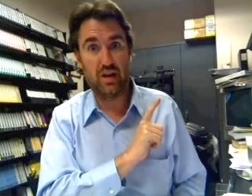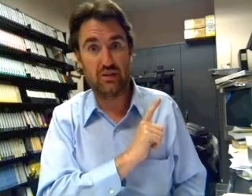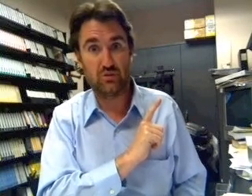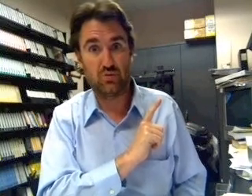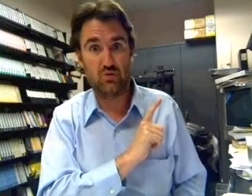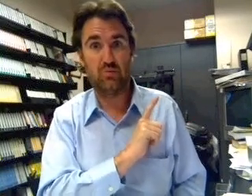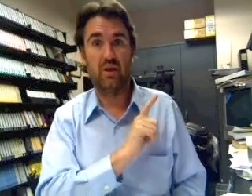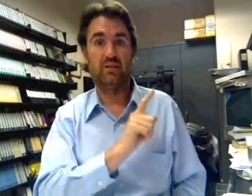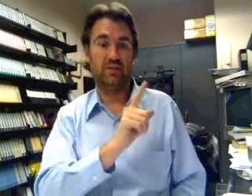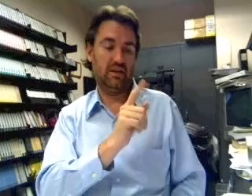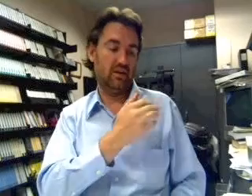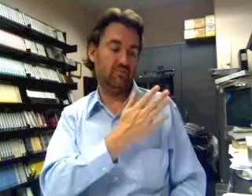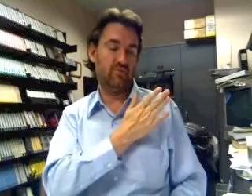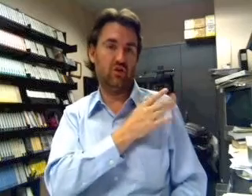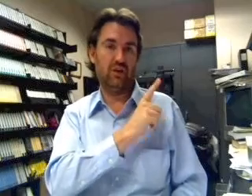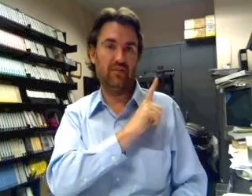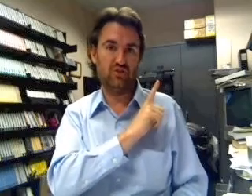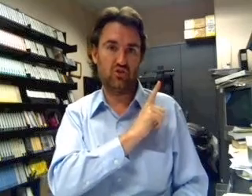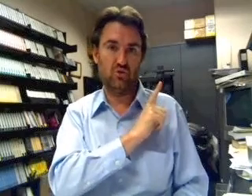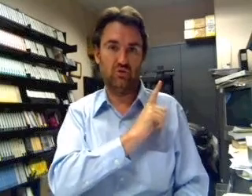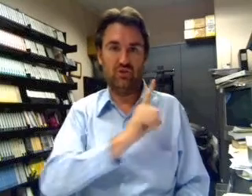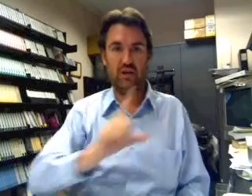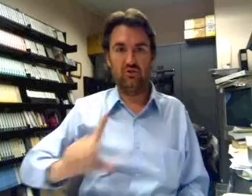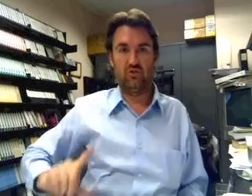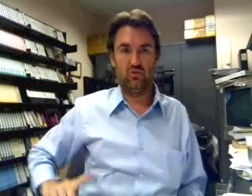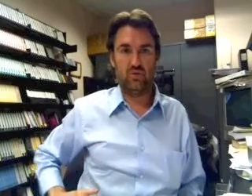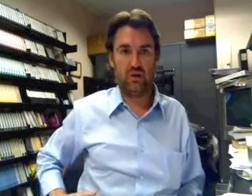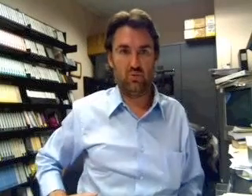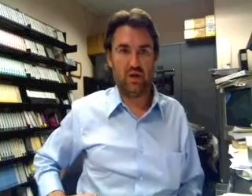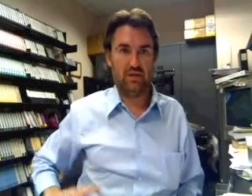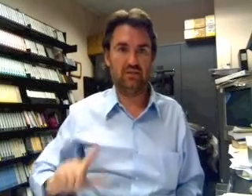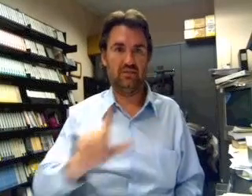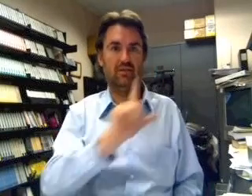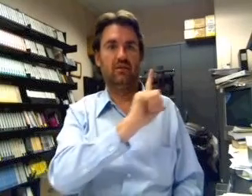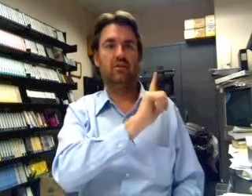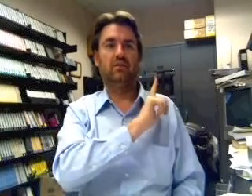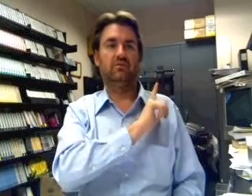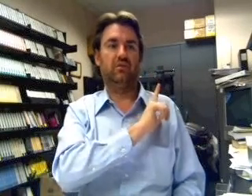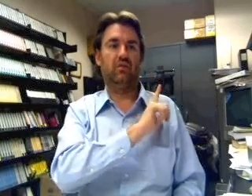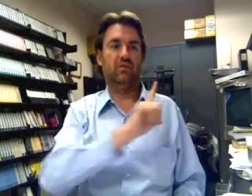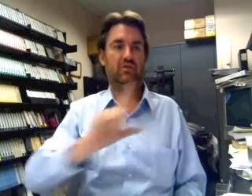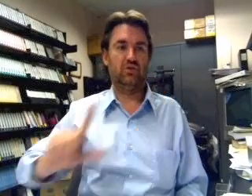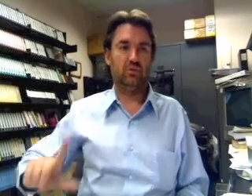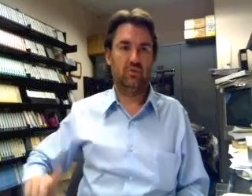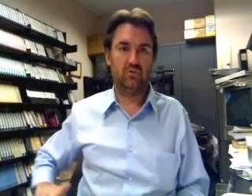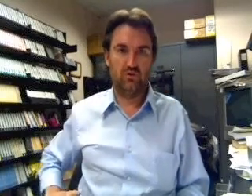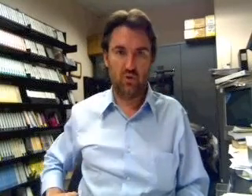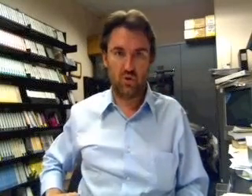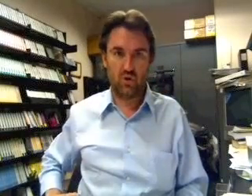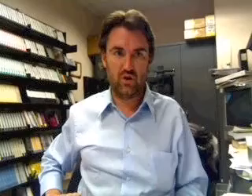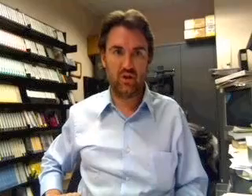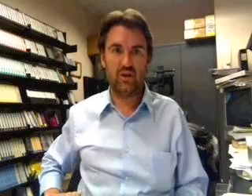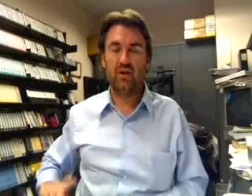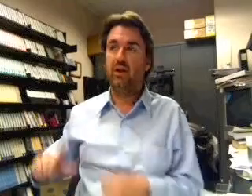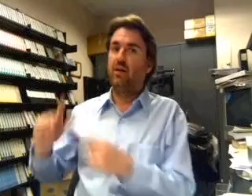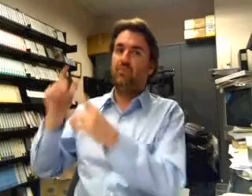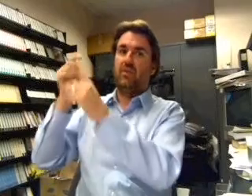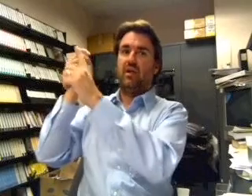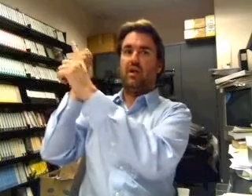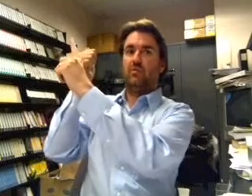it as a group, it's going to come from your left shoulder down to your right waist. So Lord, and then